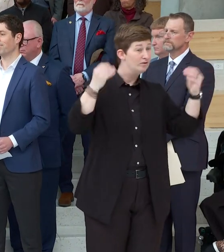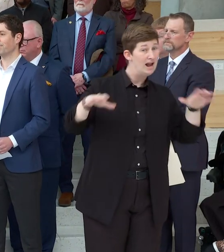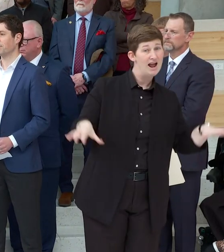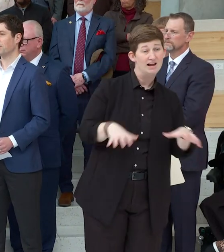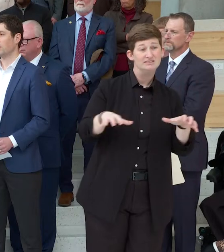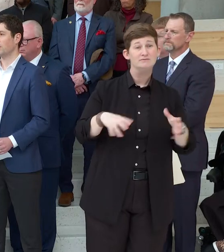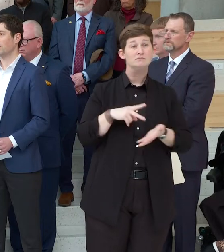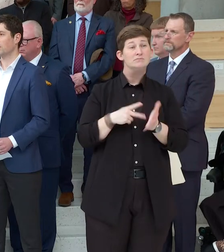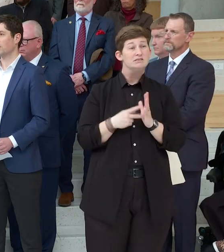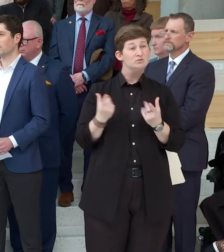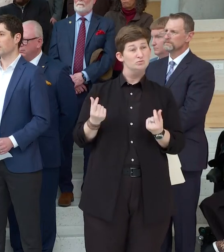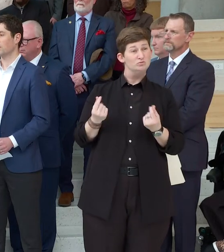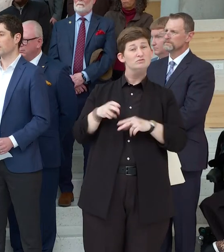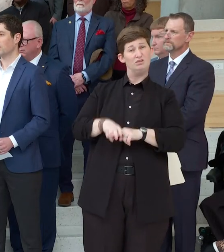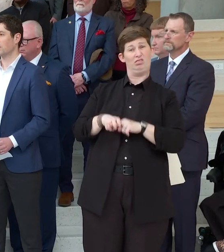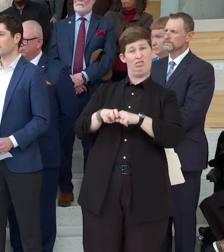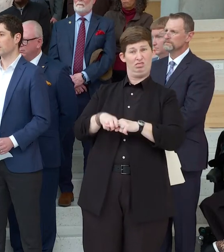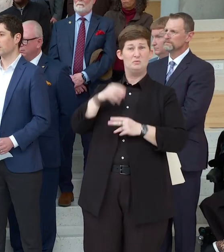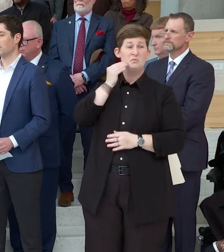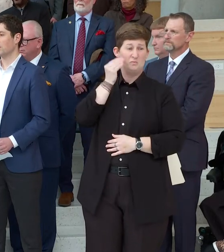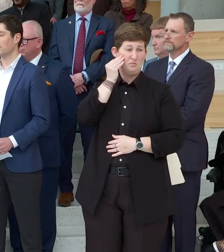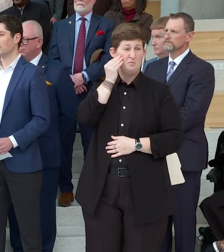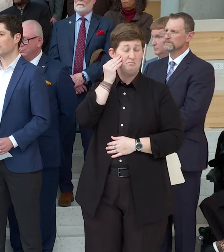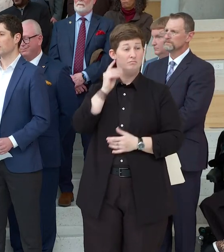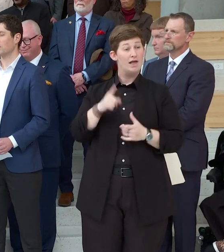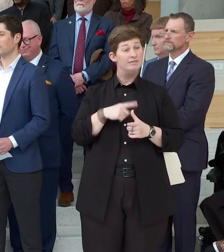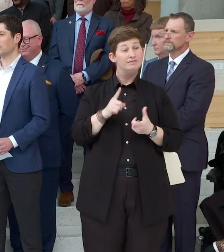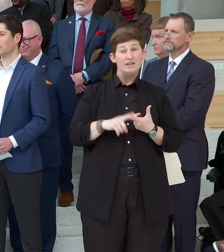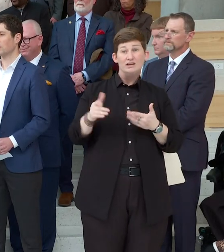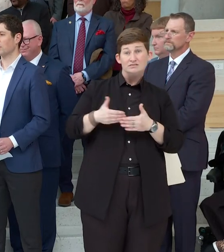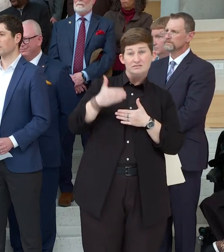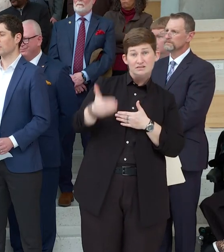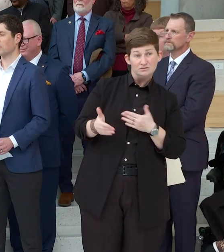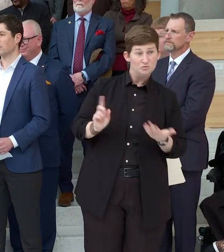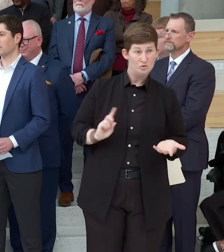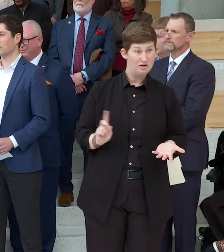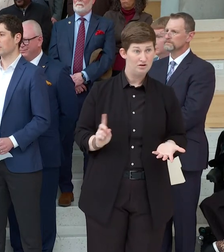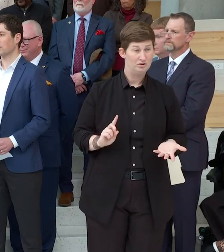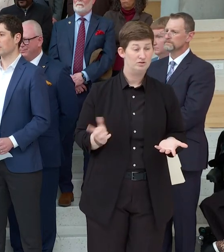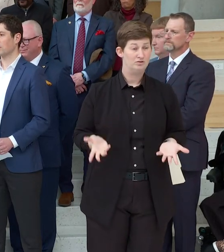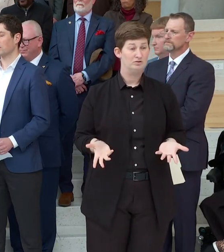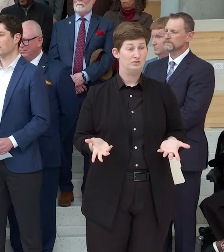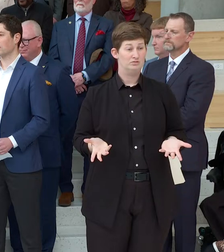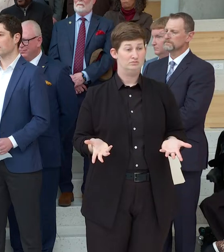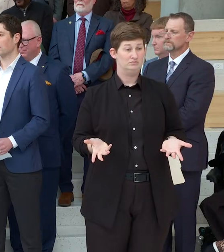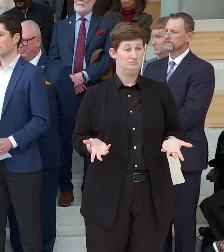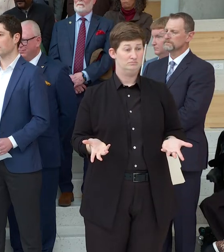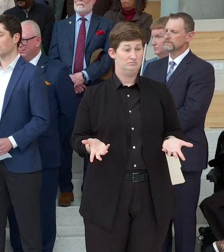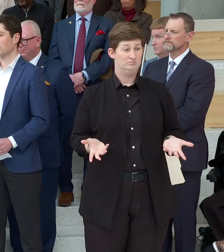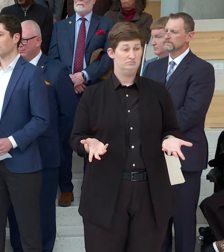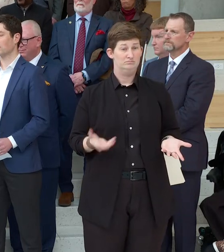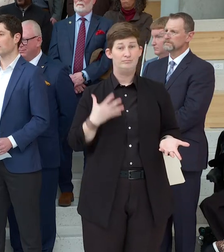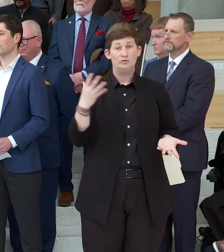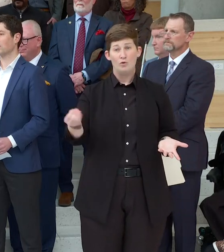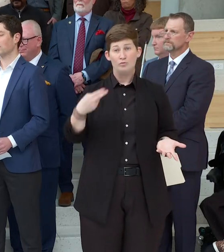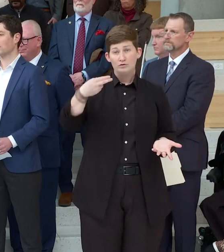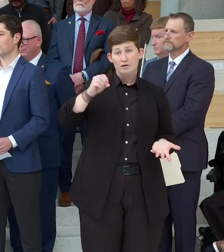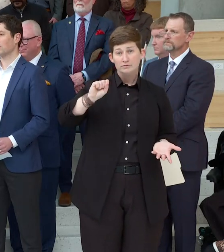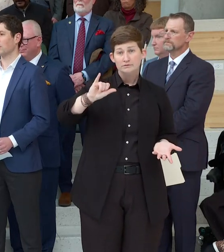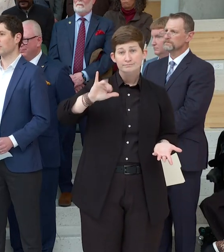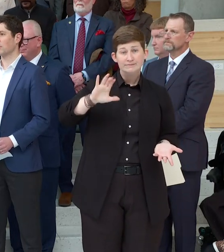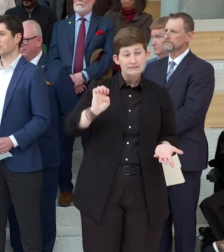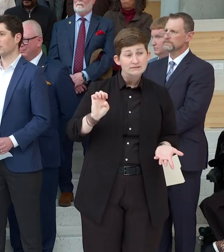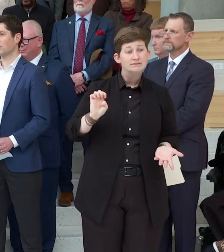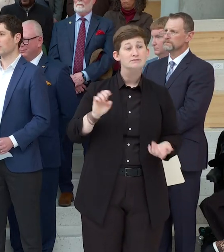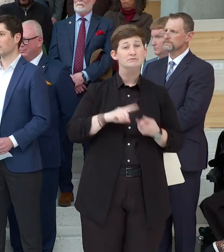alone. And you know where they go next after they sit home alone? They go into a hospital bed in the nursing home. And you